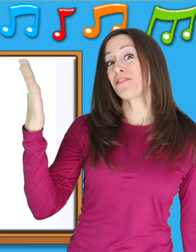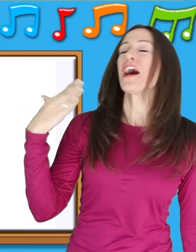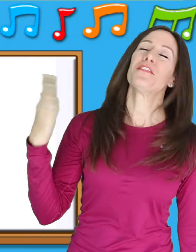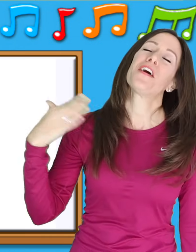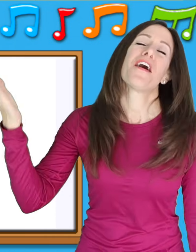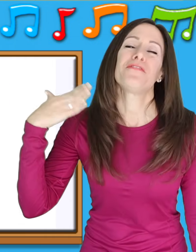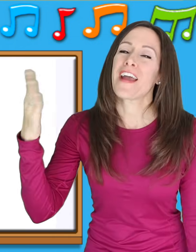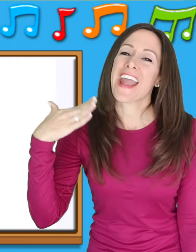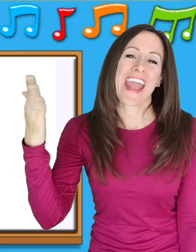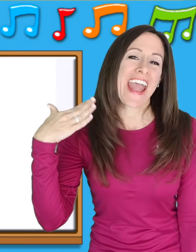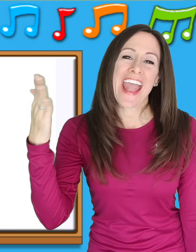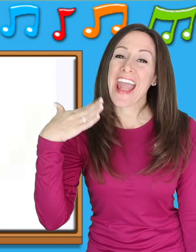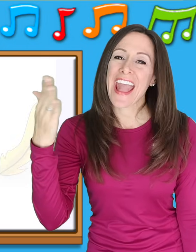f, f, fan